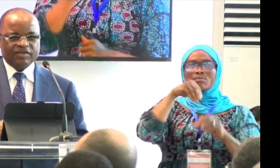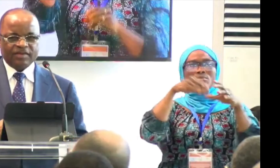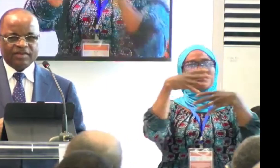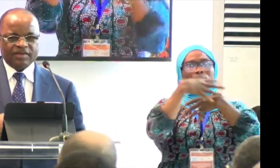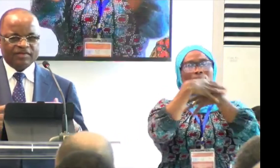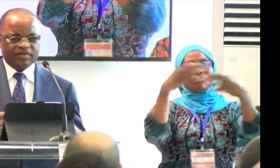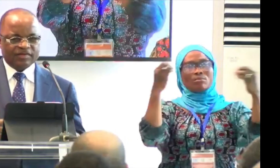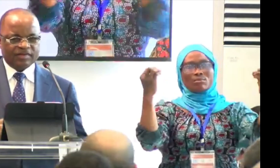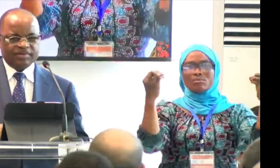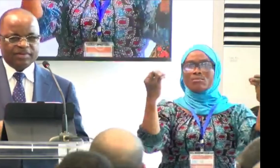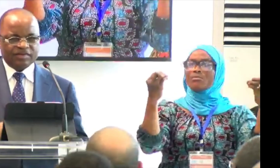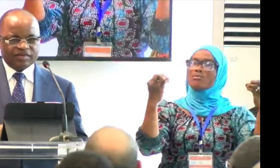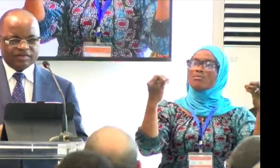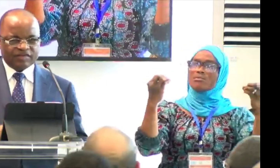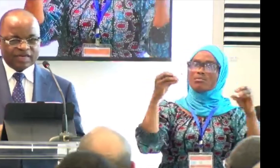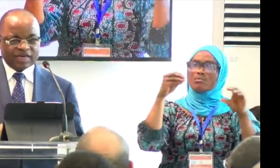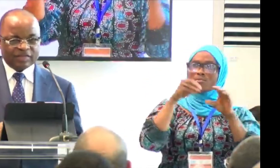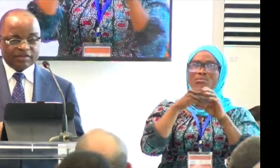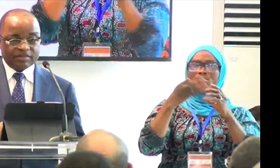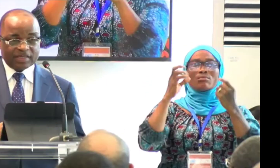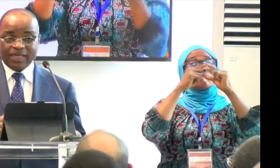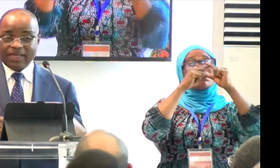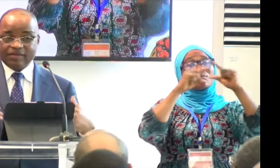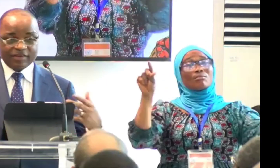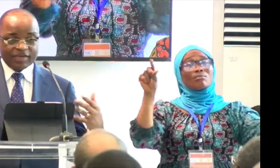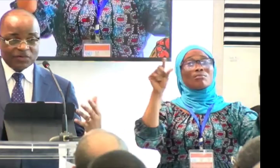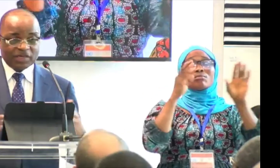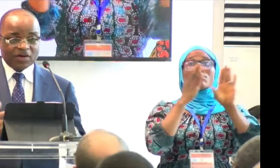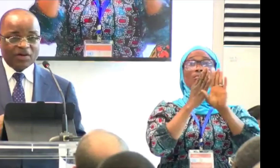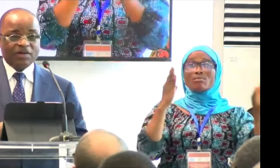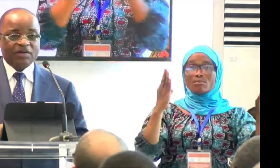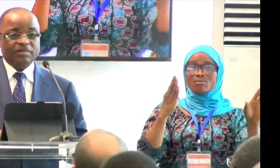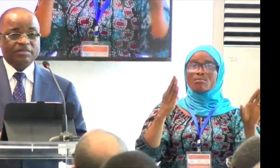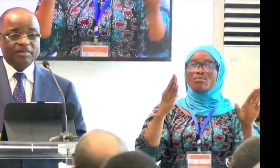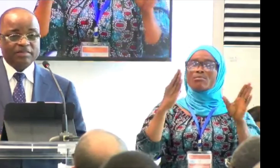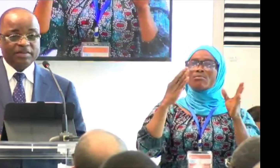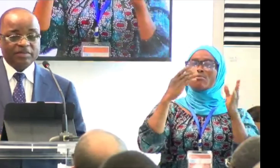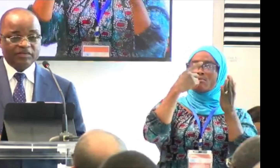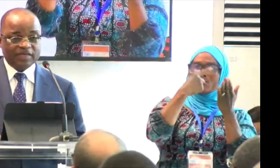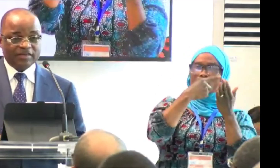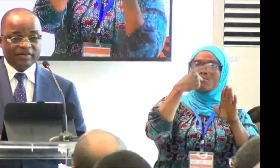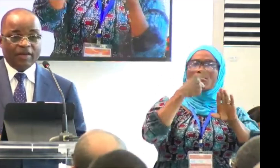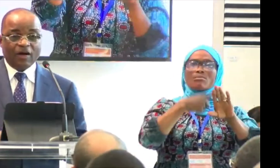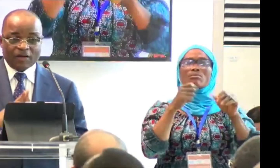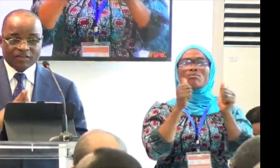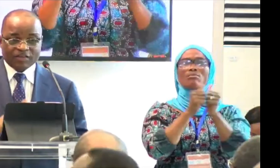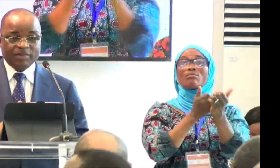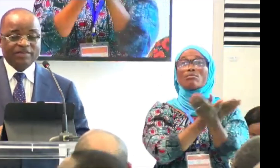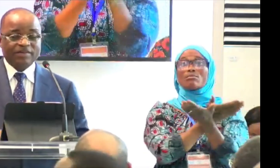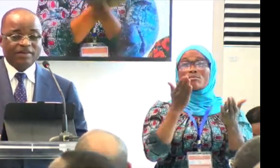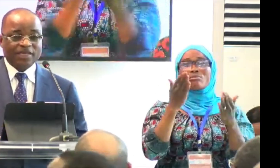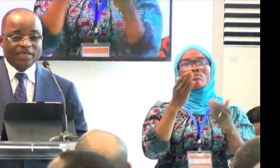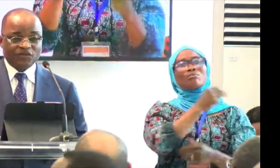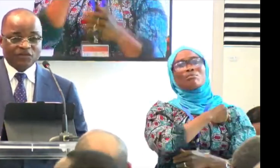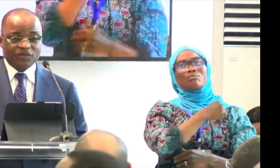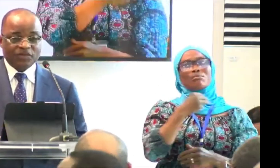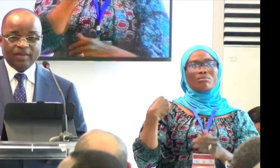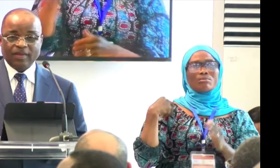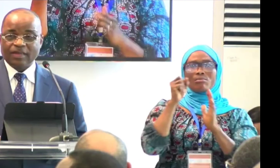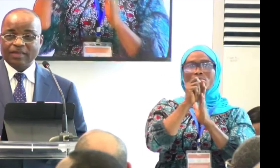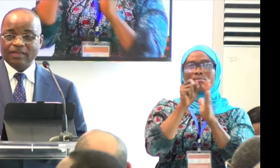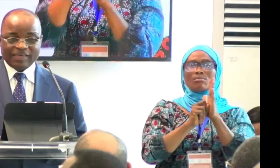of the President of the General Assembly, dealing with all member states on this particular